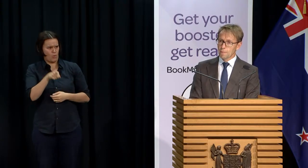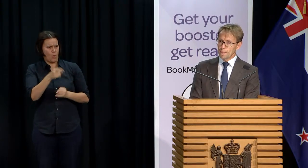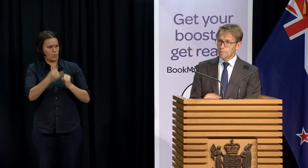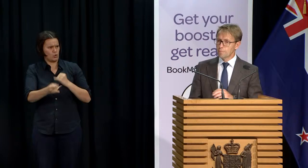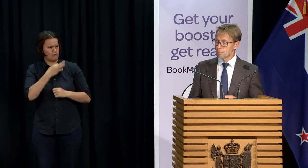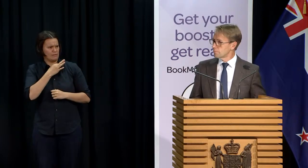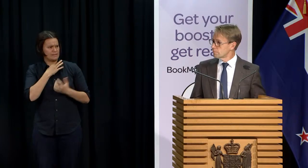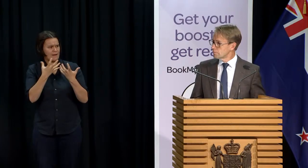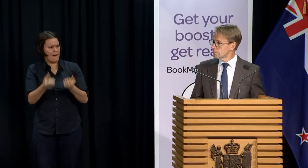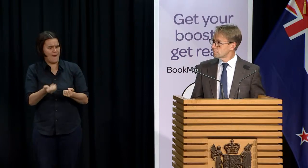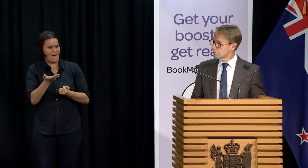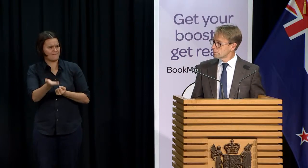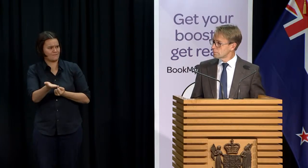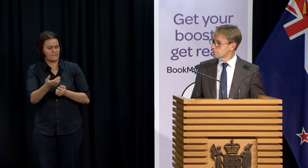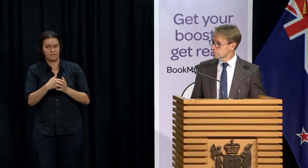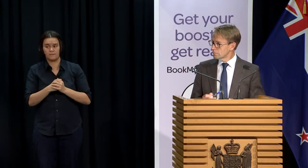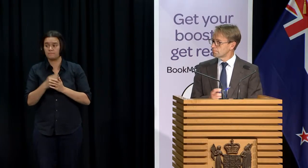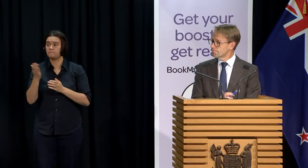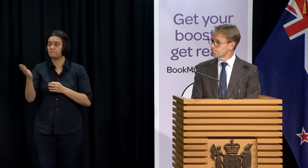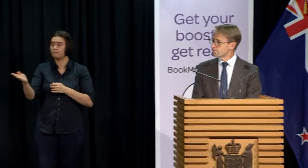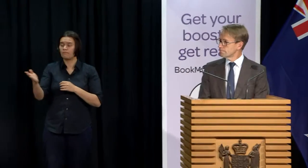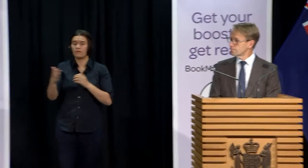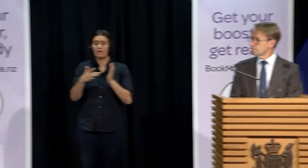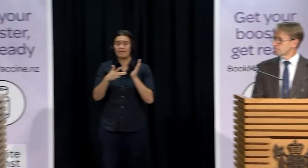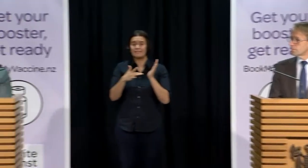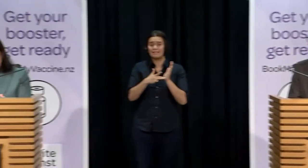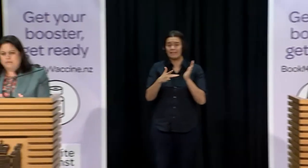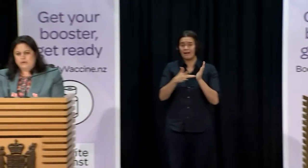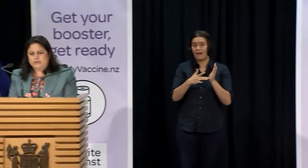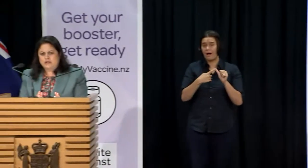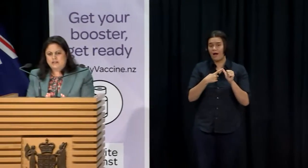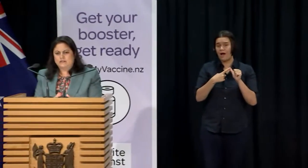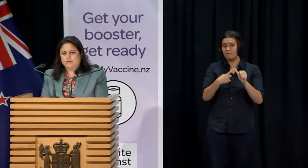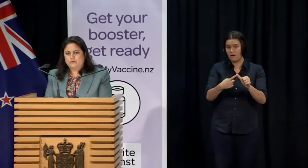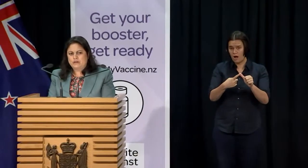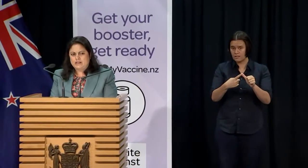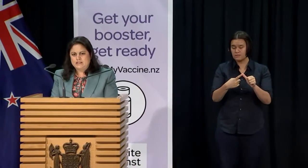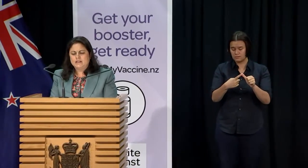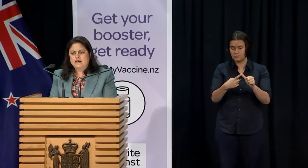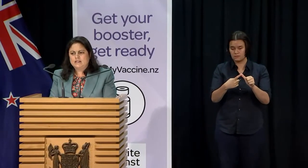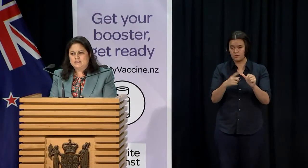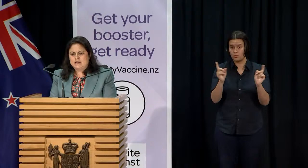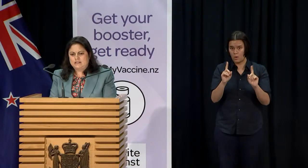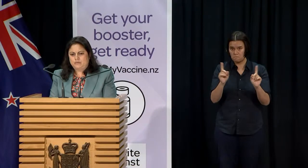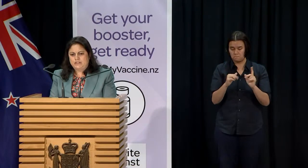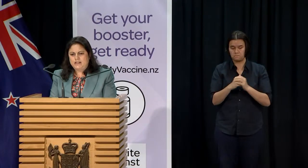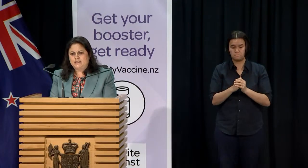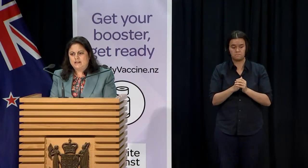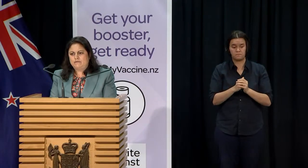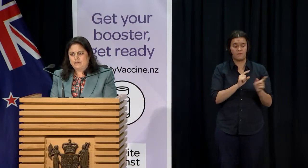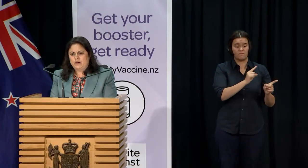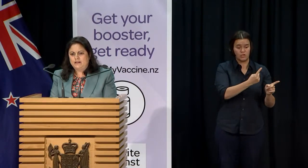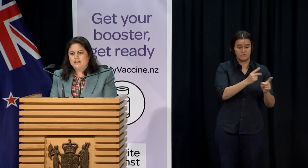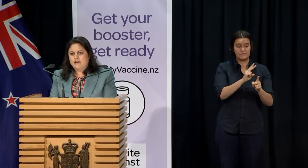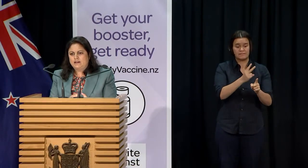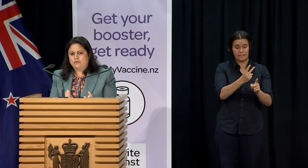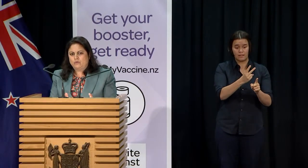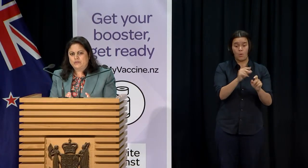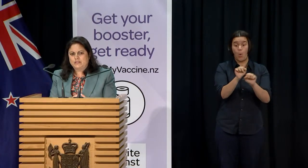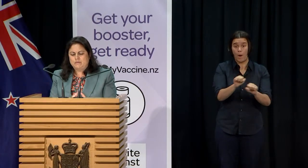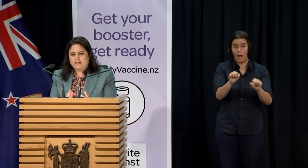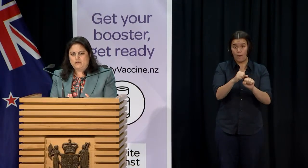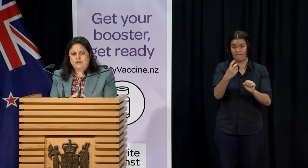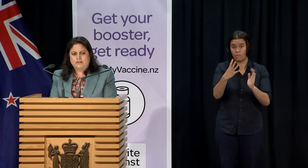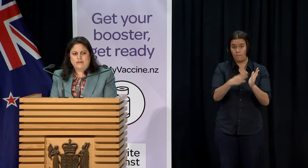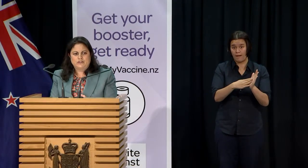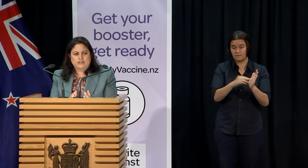putting them The technical advice about what our dosing booster interval is there to protect everyone. And of course,